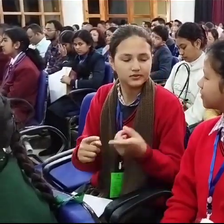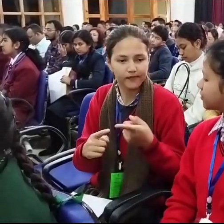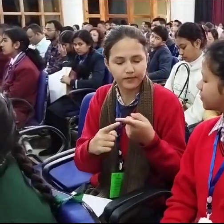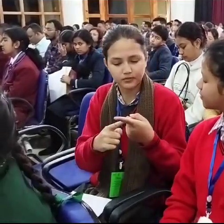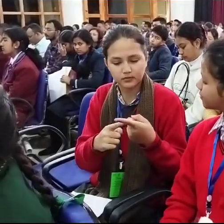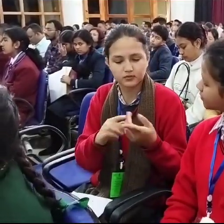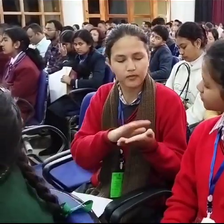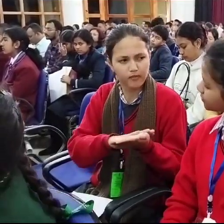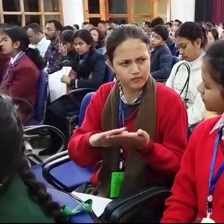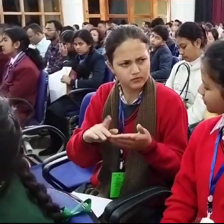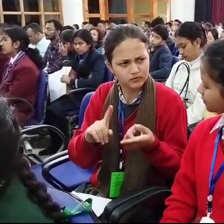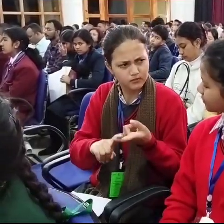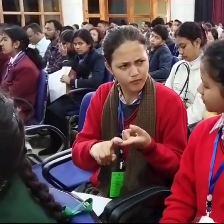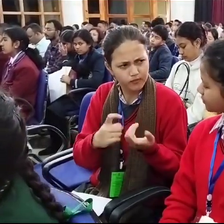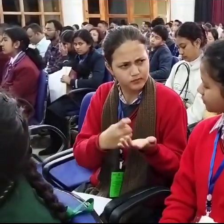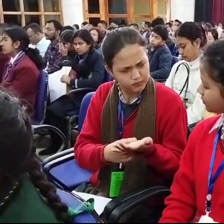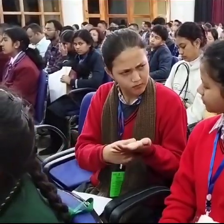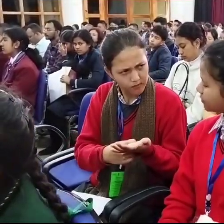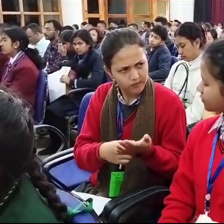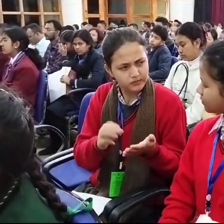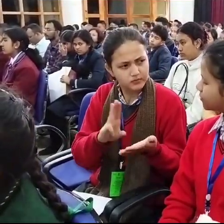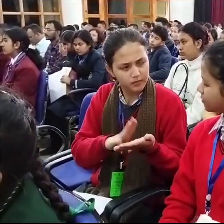he learns science. So that is HCSC. the-RI. is Here Here